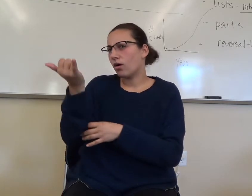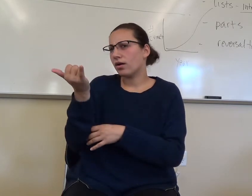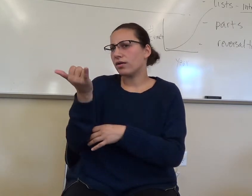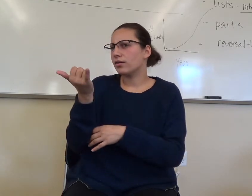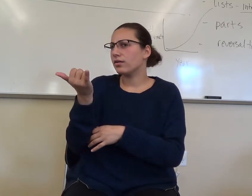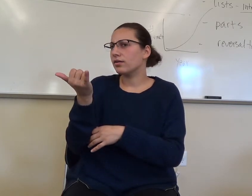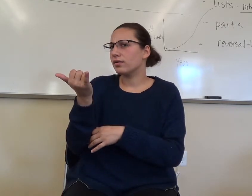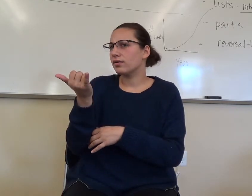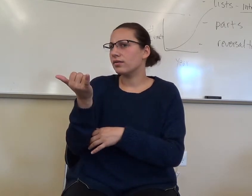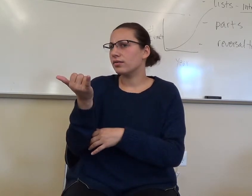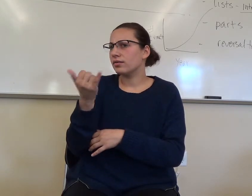why.